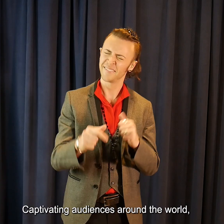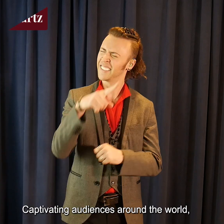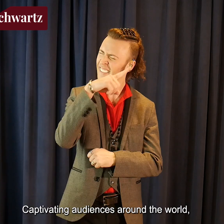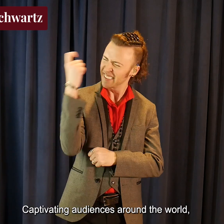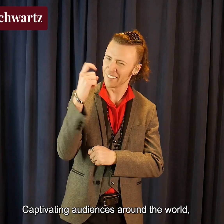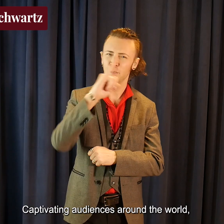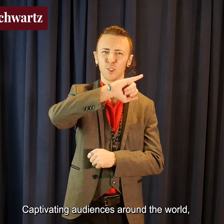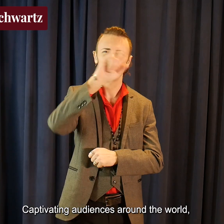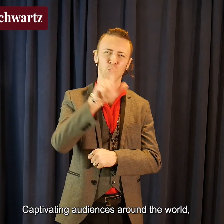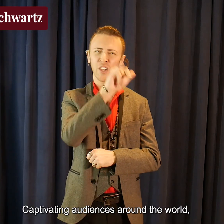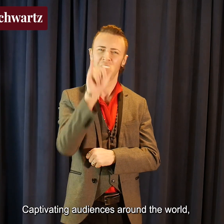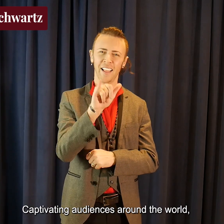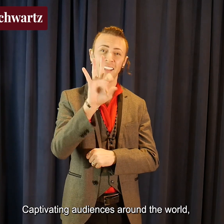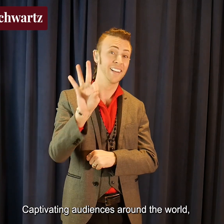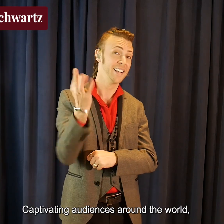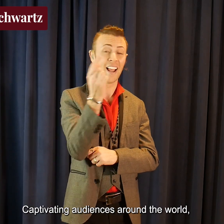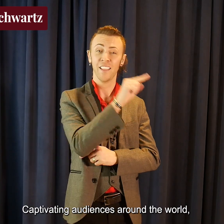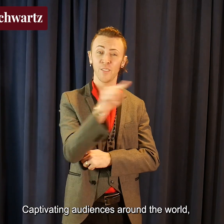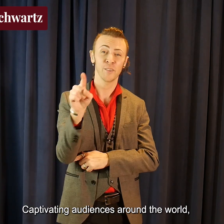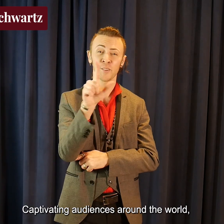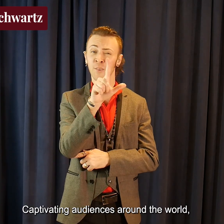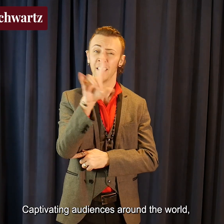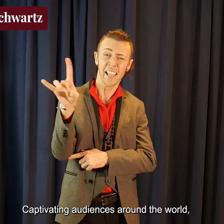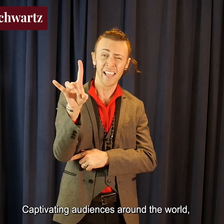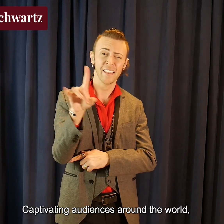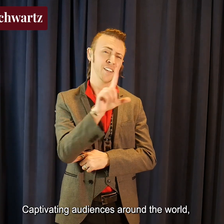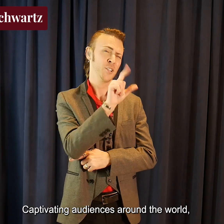Captivating audiences around the world,